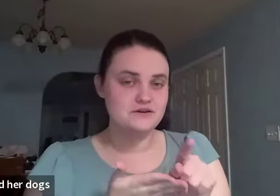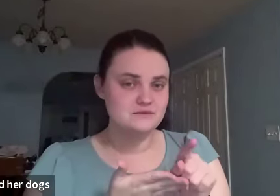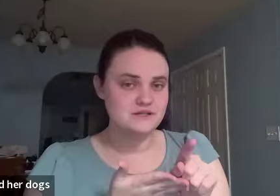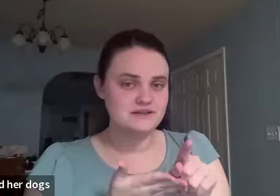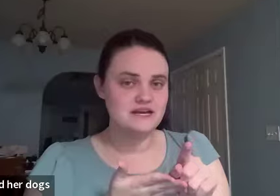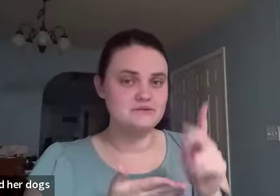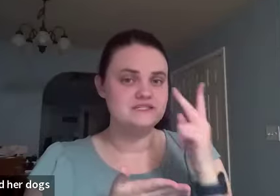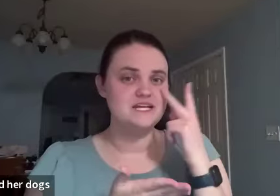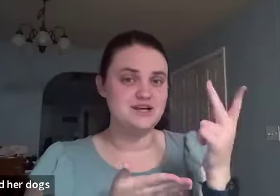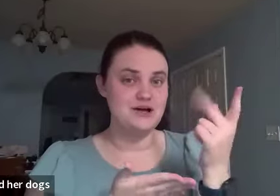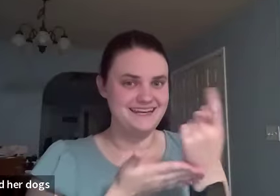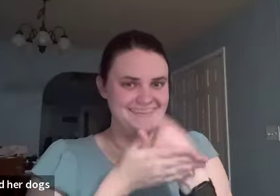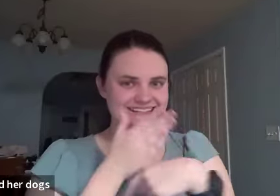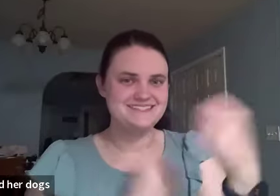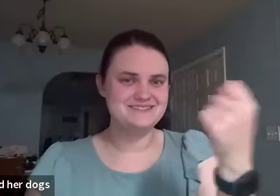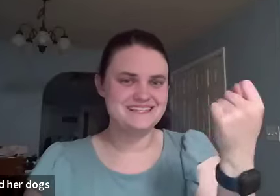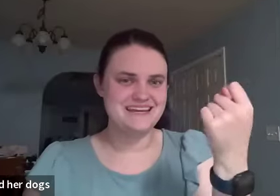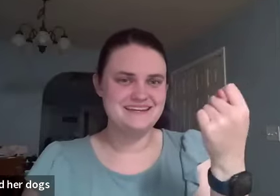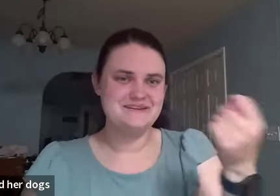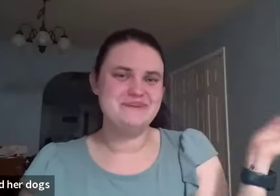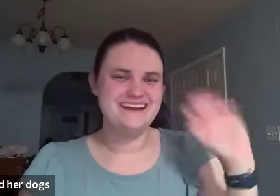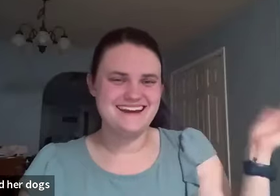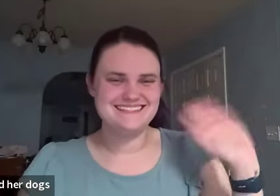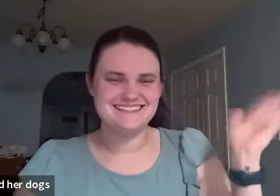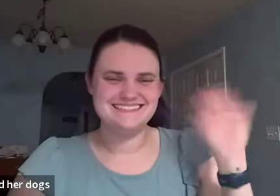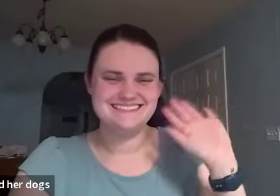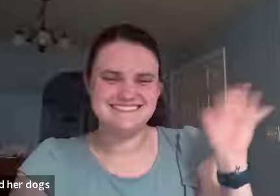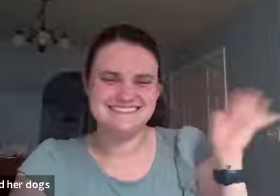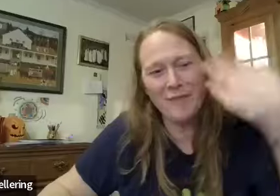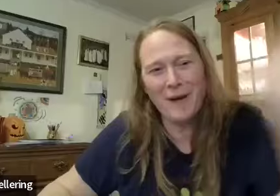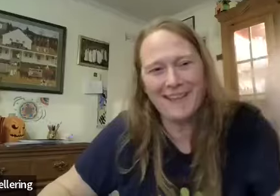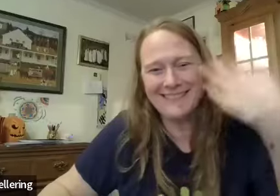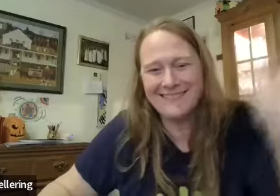of y'all's week, and I will see you guys all next Tuesday. Bye, guys. Bye, everybody.